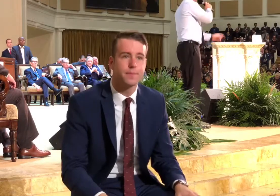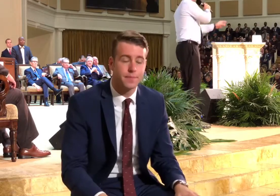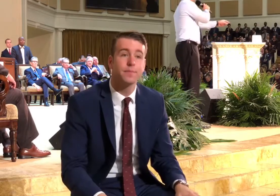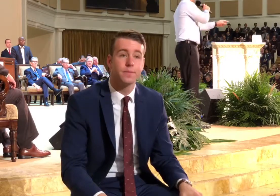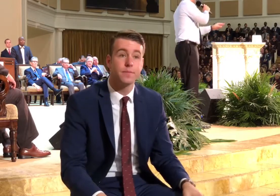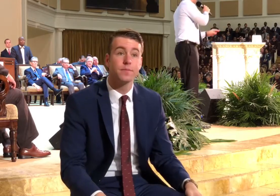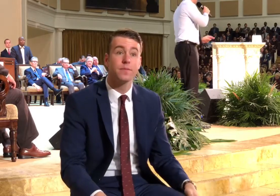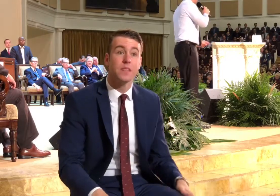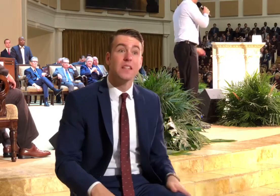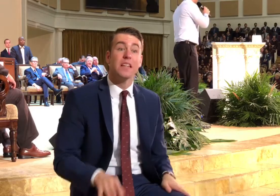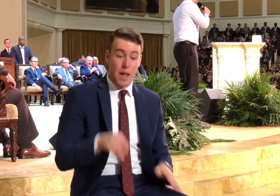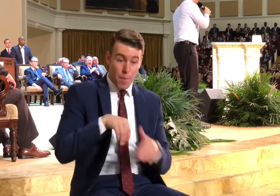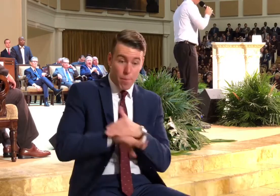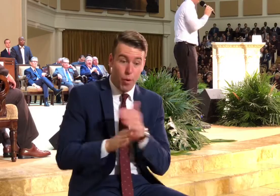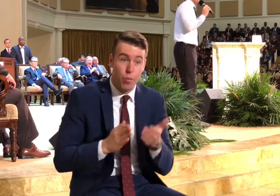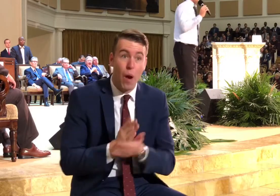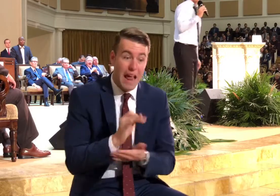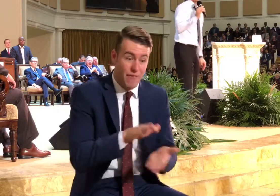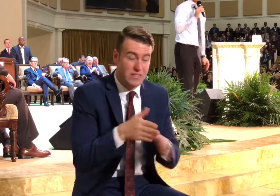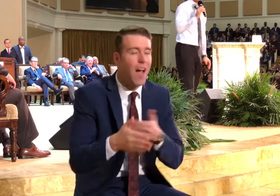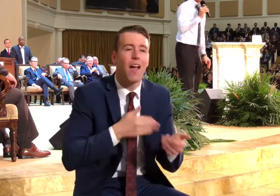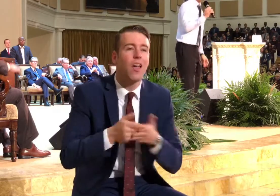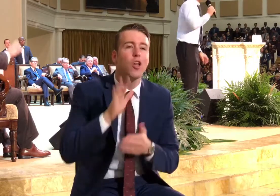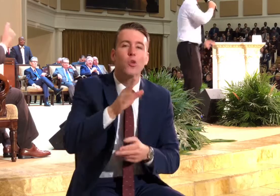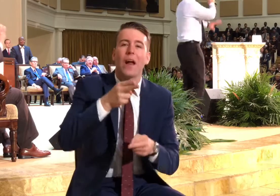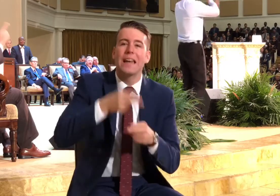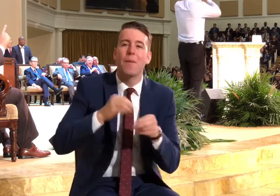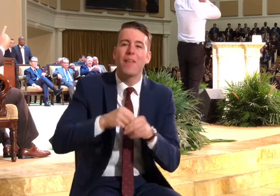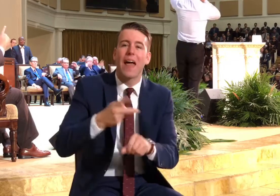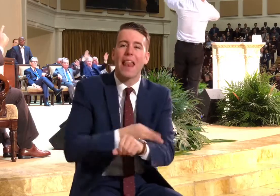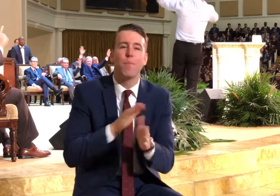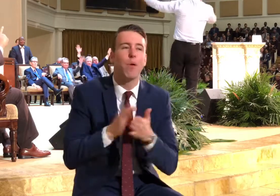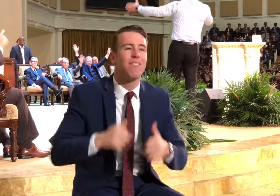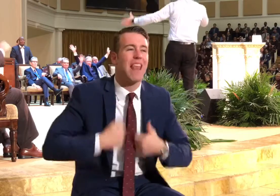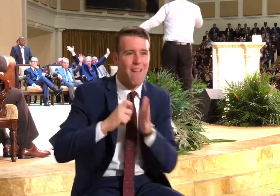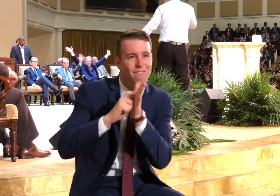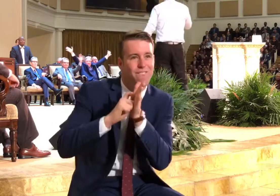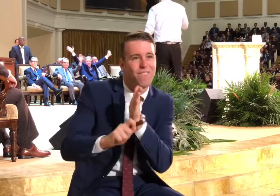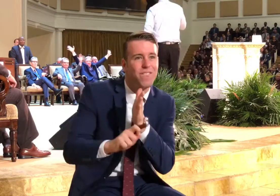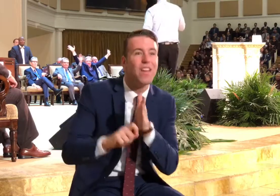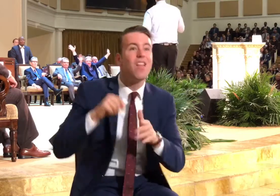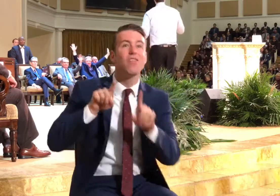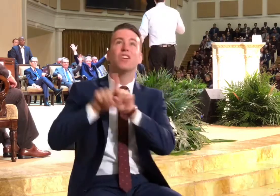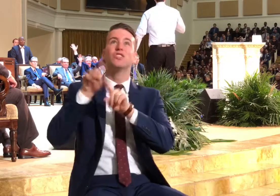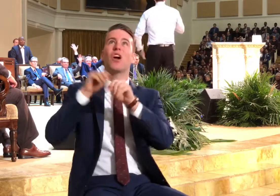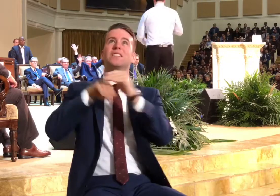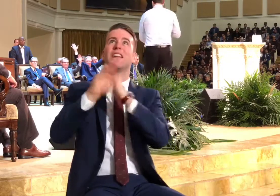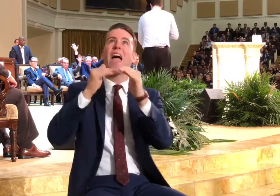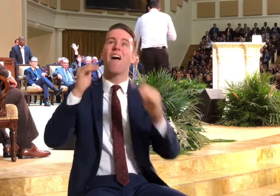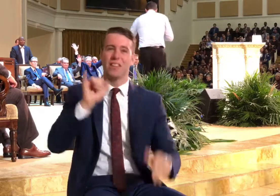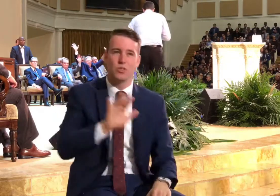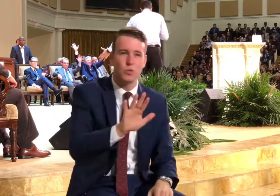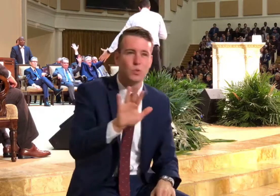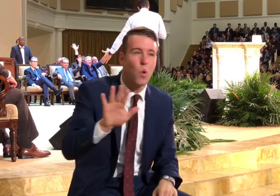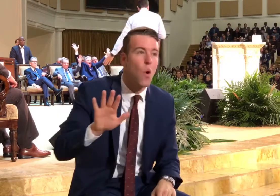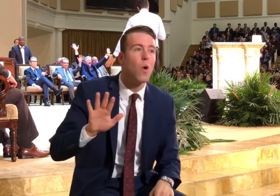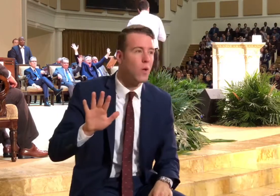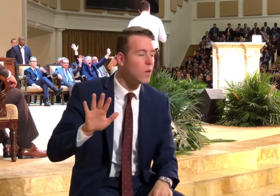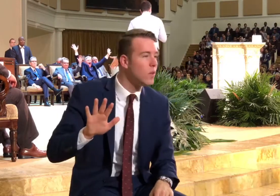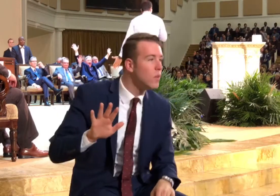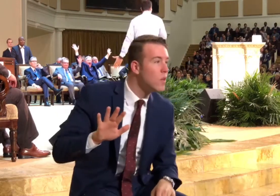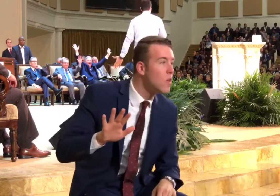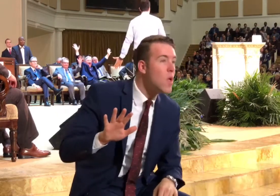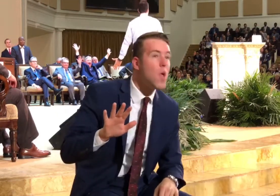It'll write your name in the Lamb's Book of Life. It'll give you the stars of heaven. It'll give you the sand by